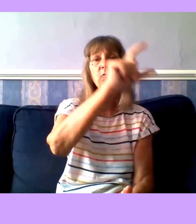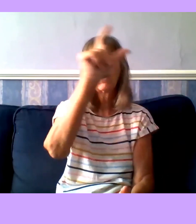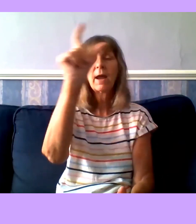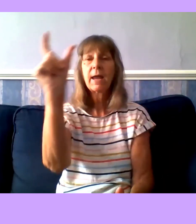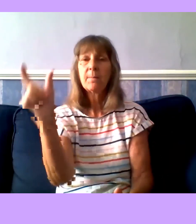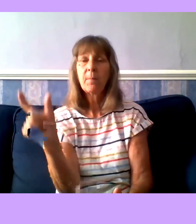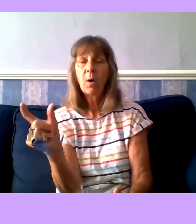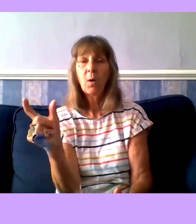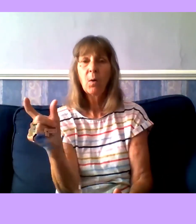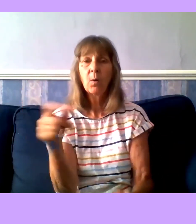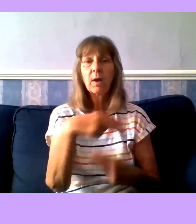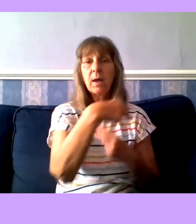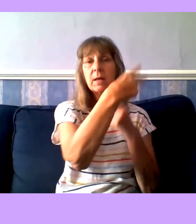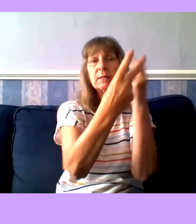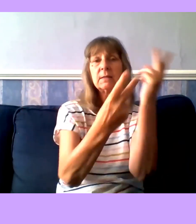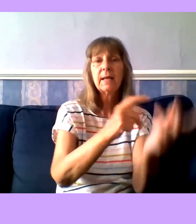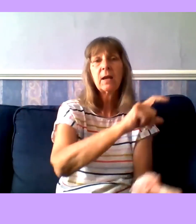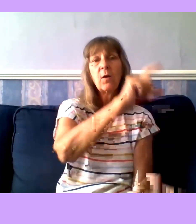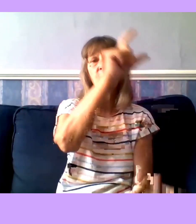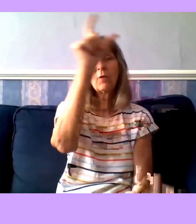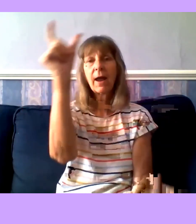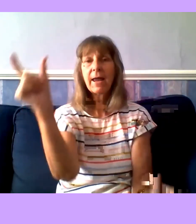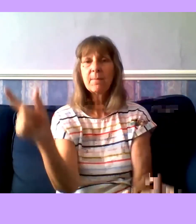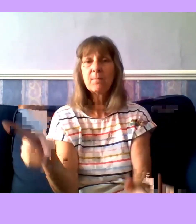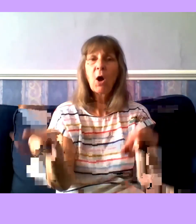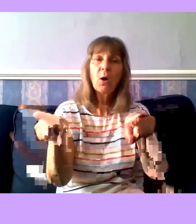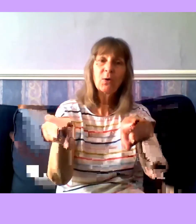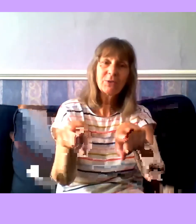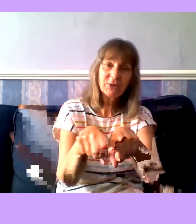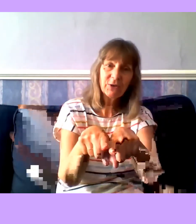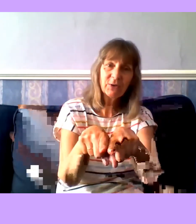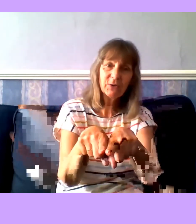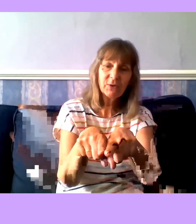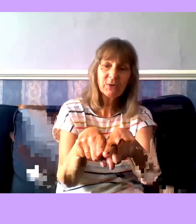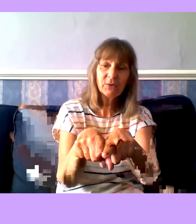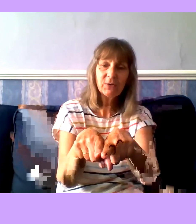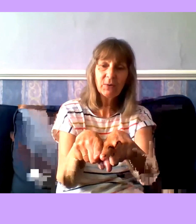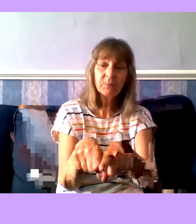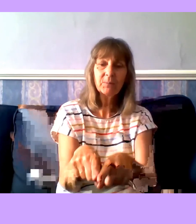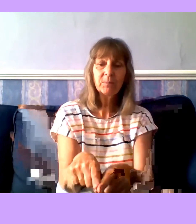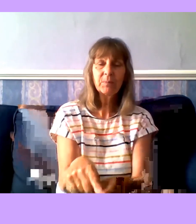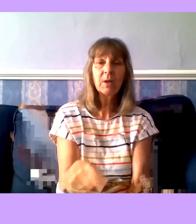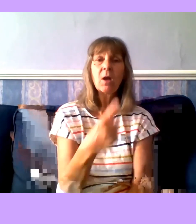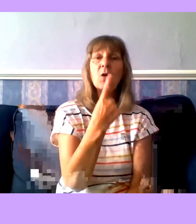sing a rainbow, sing a rainbow too.